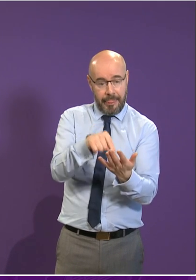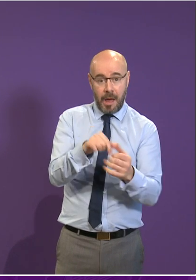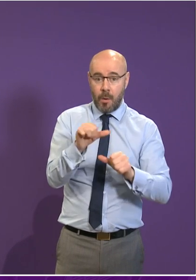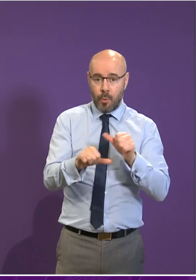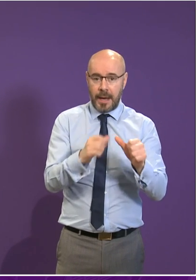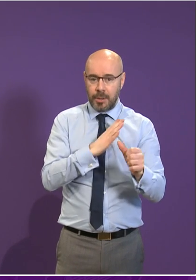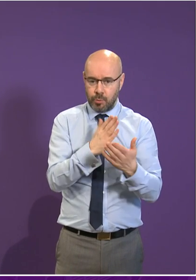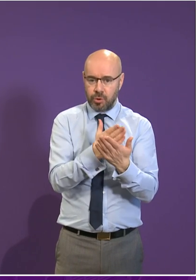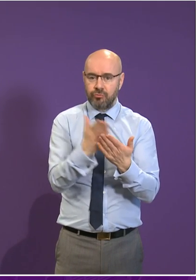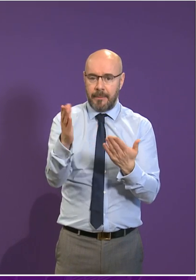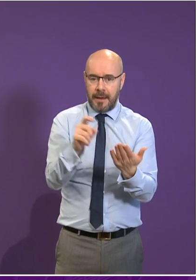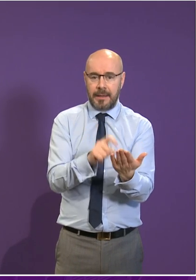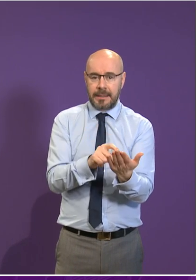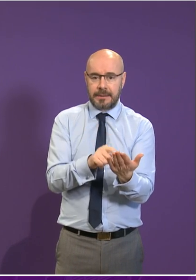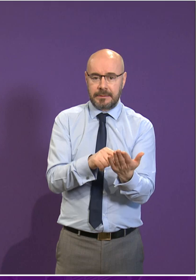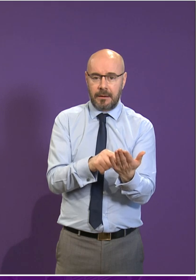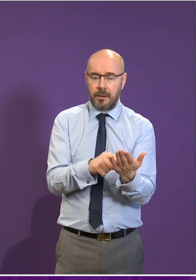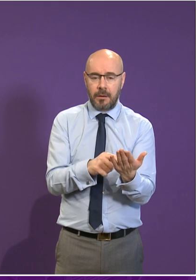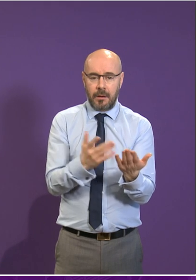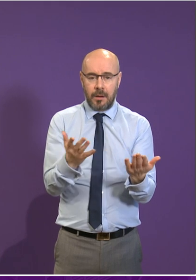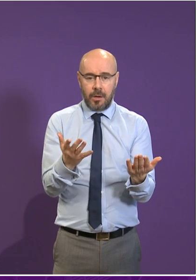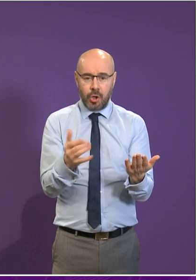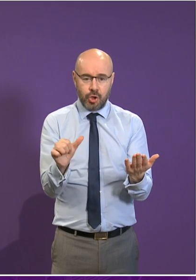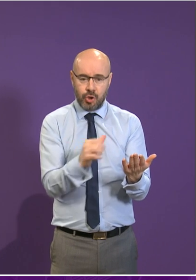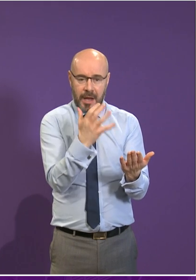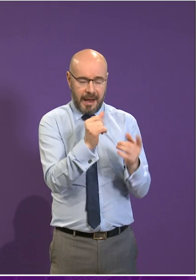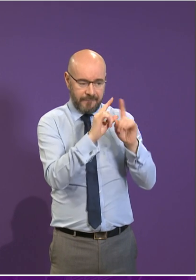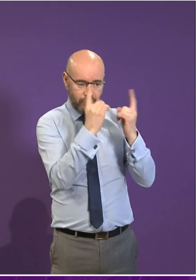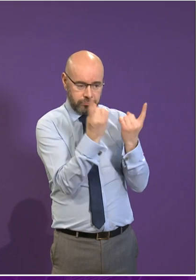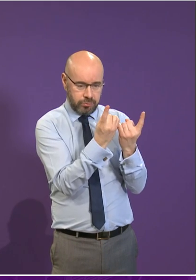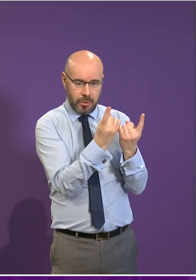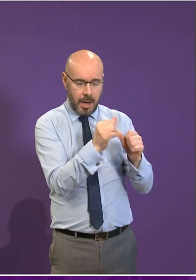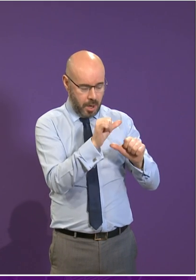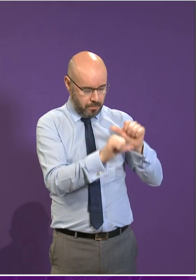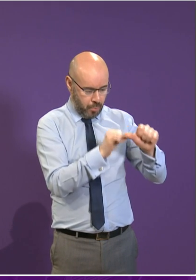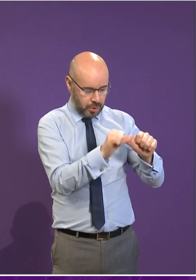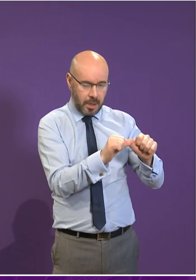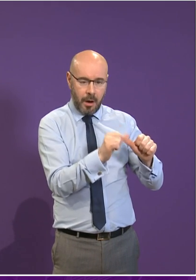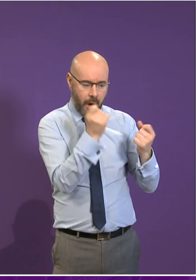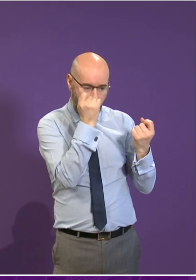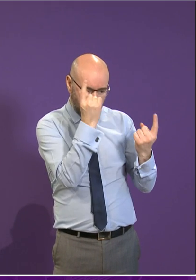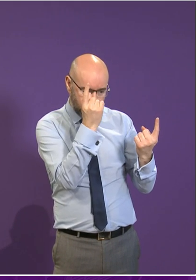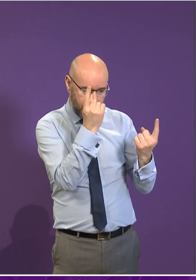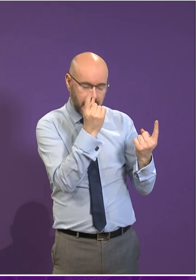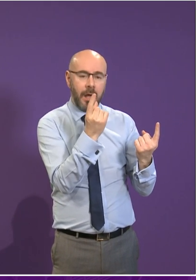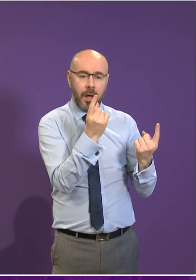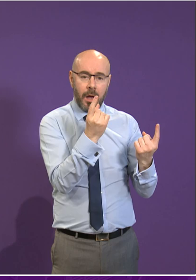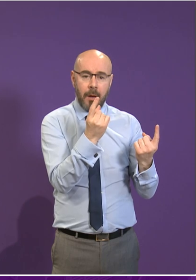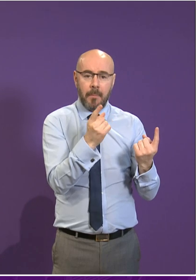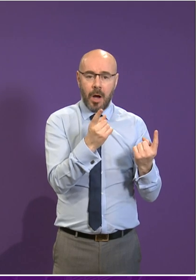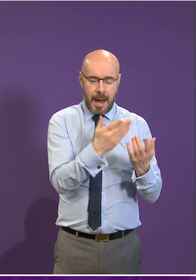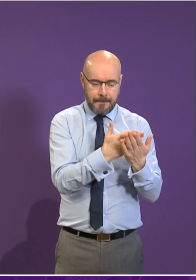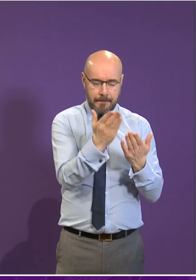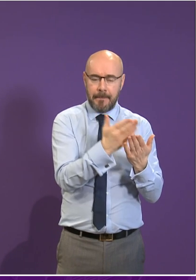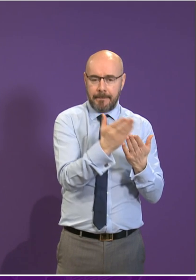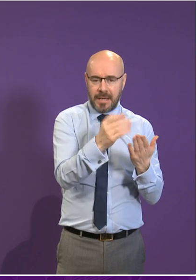any institution having a process that people don't understand and therefore they can't take advantage of. So the requirement for transparency is